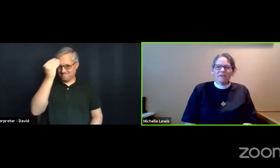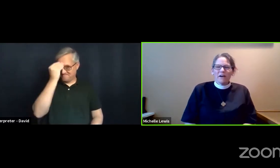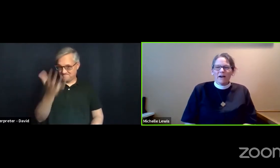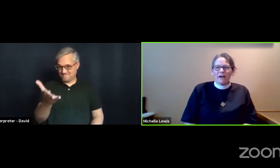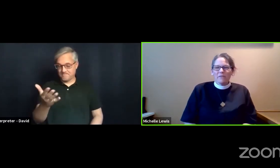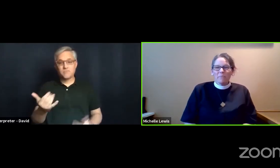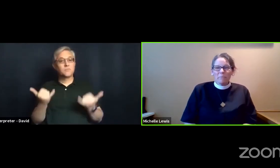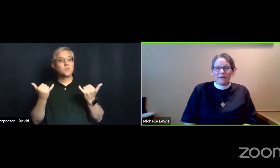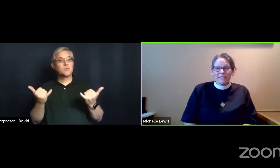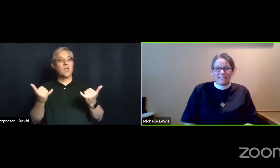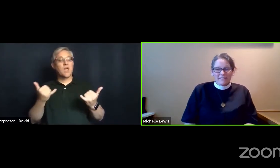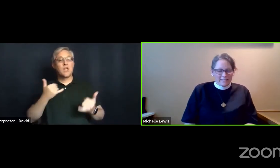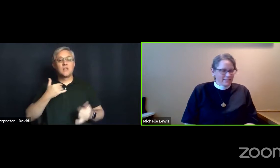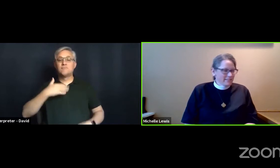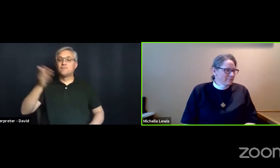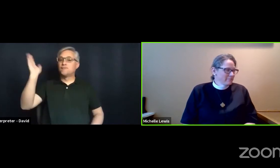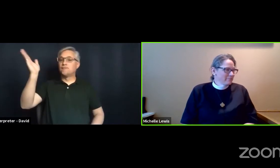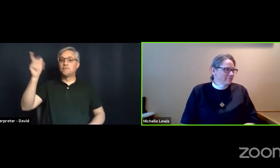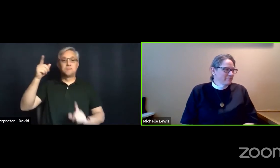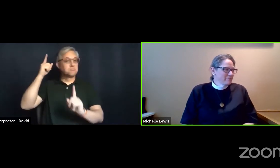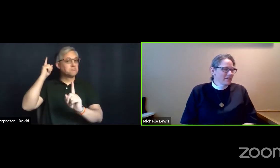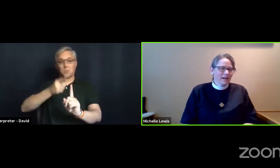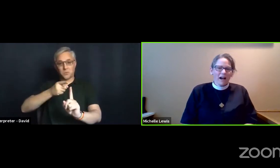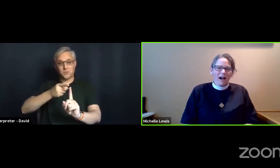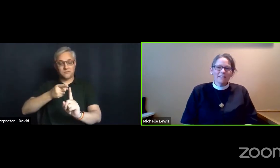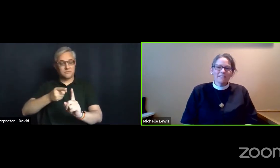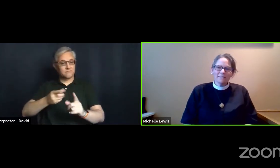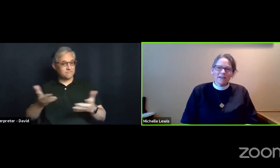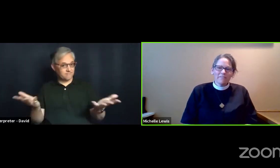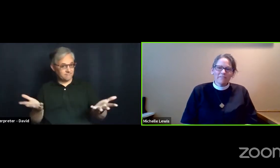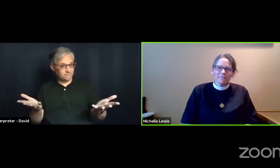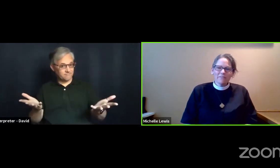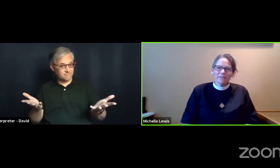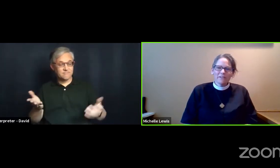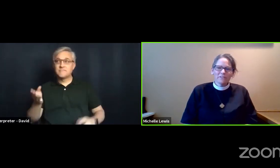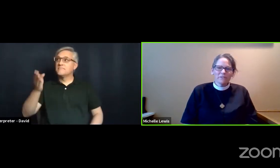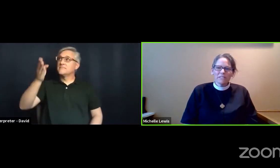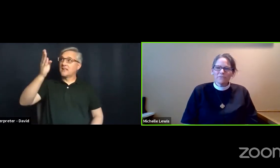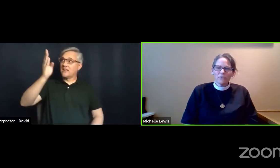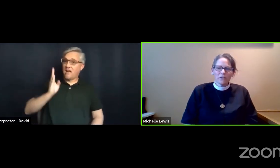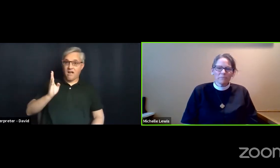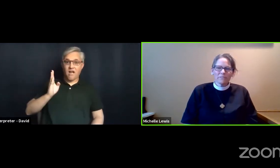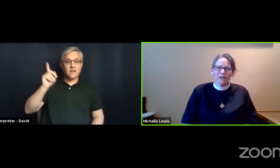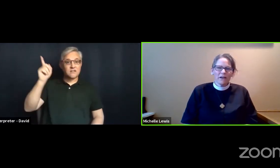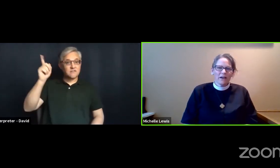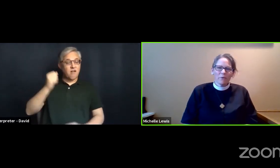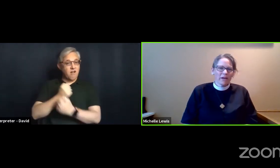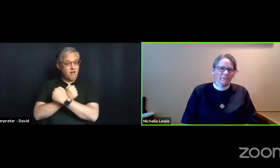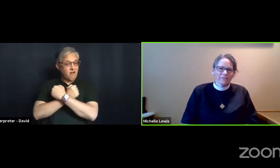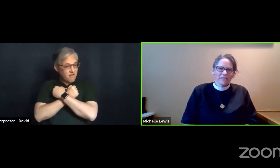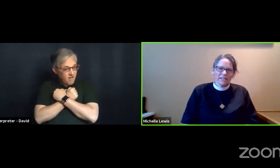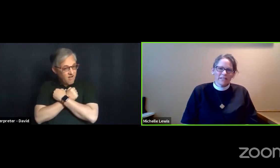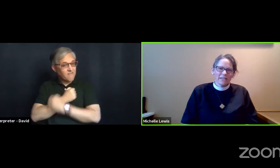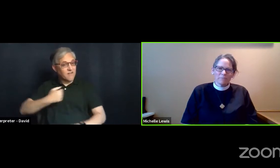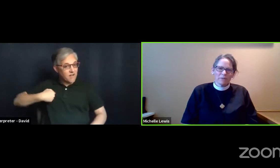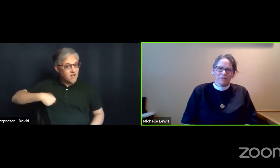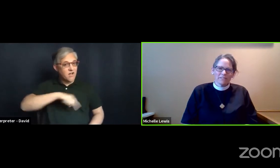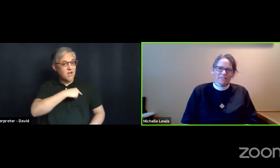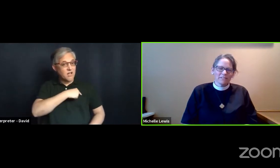Today, my point is this, that God's love transforms our